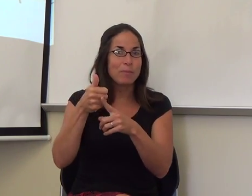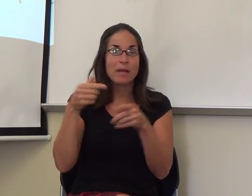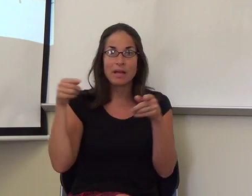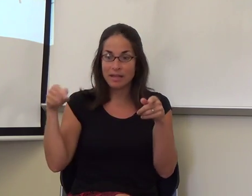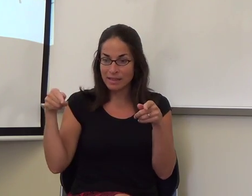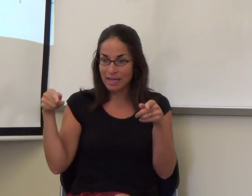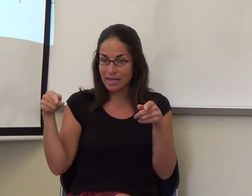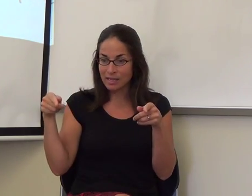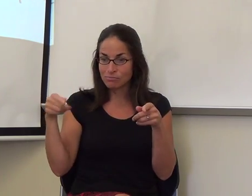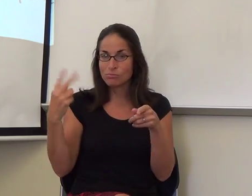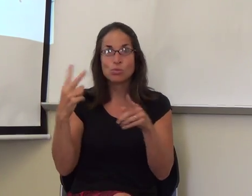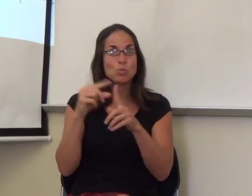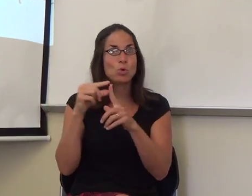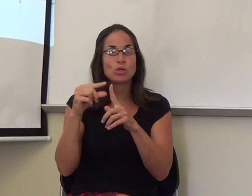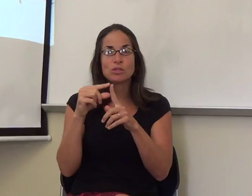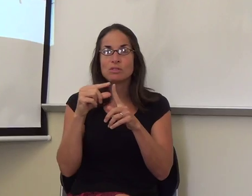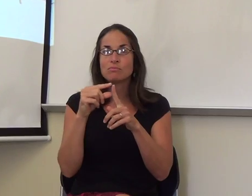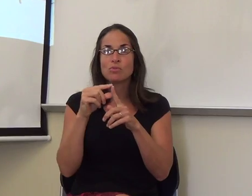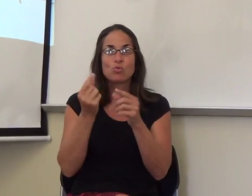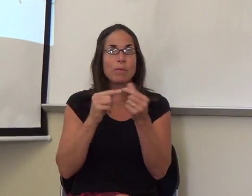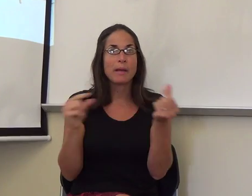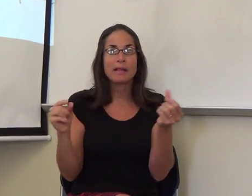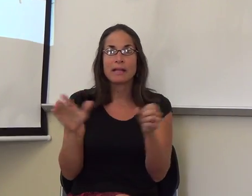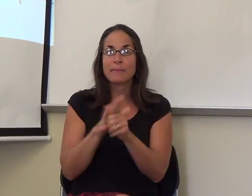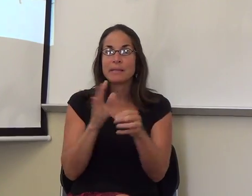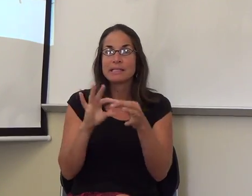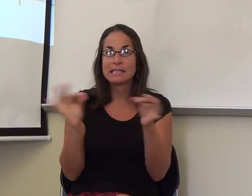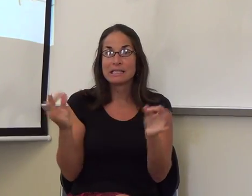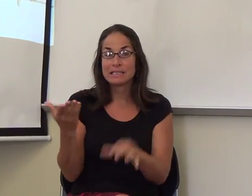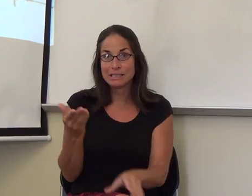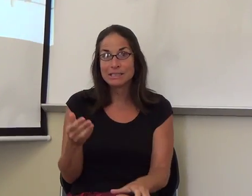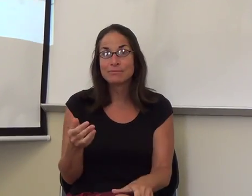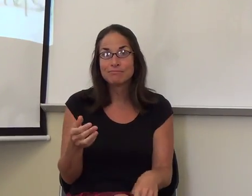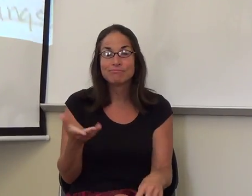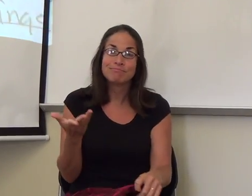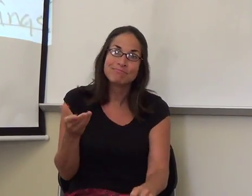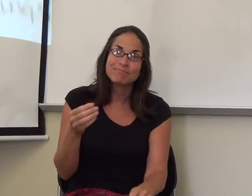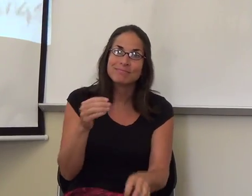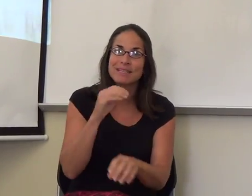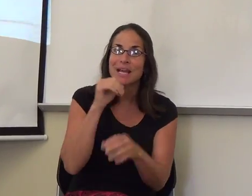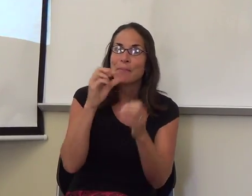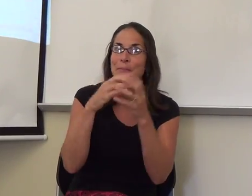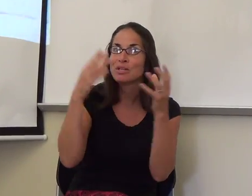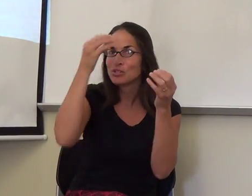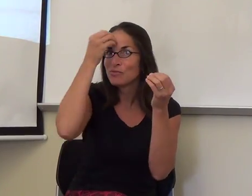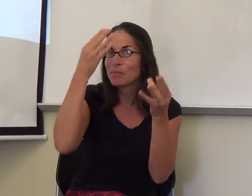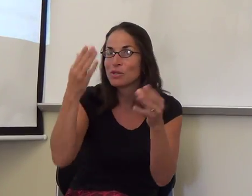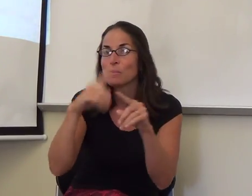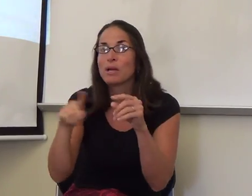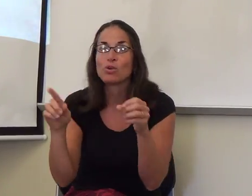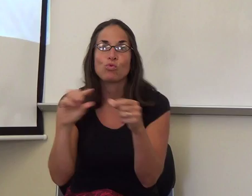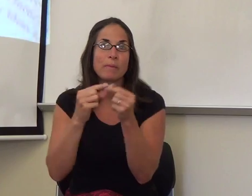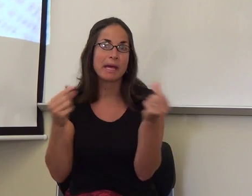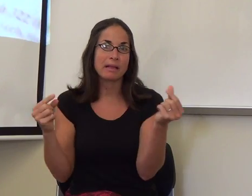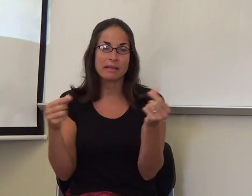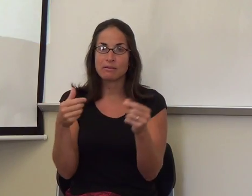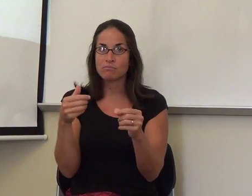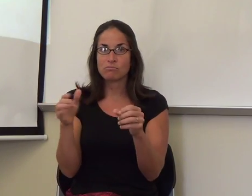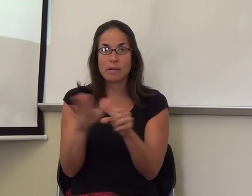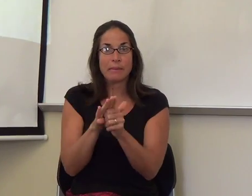it or not, that is grammatically complete. Not very informative, but it's grammatically complete.